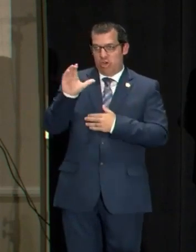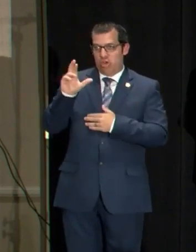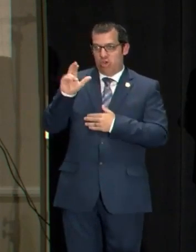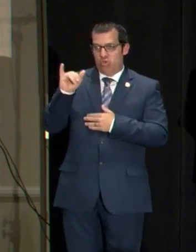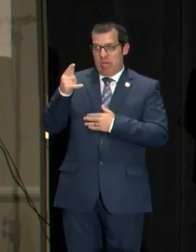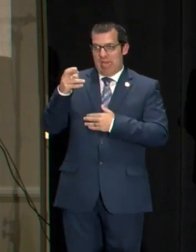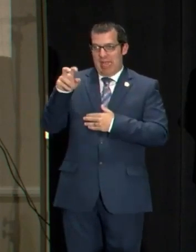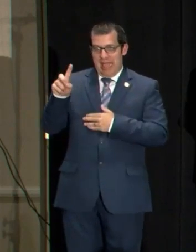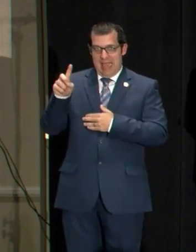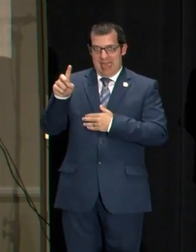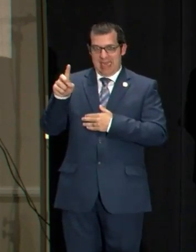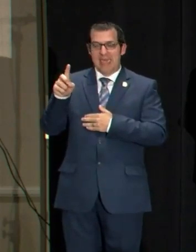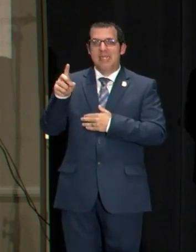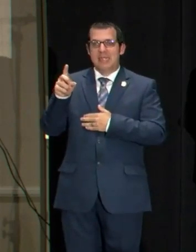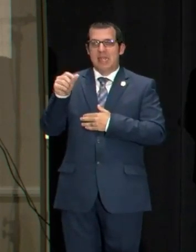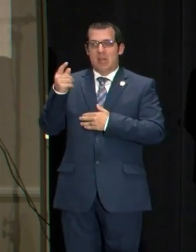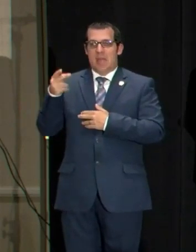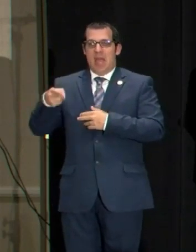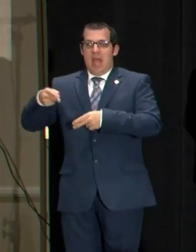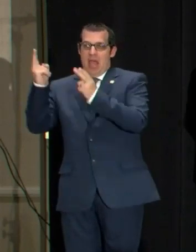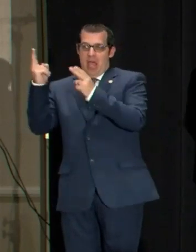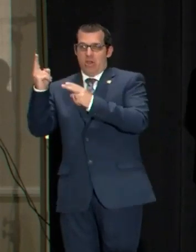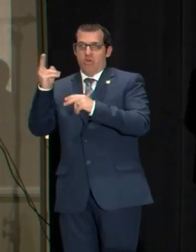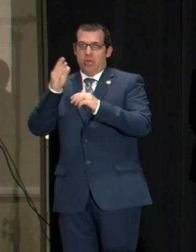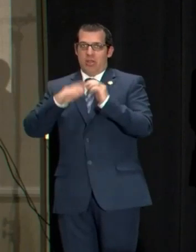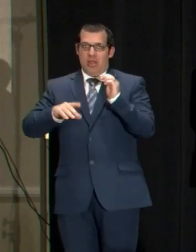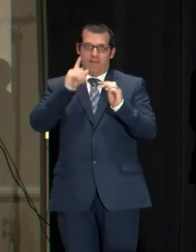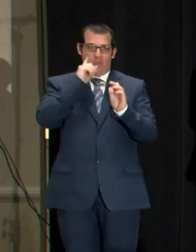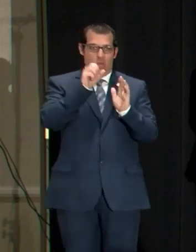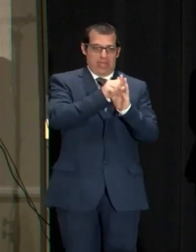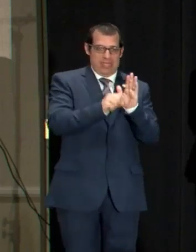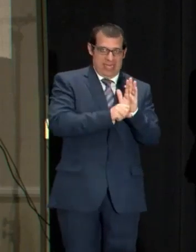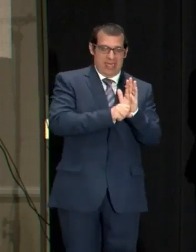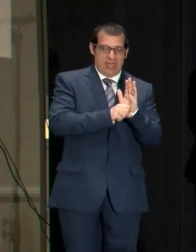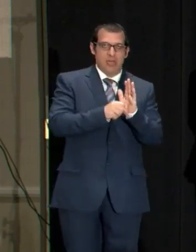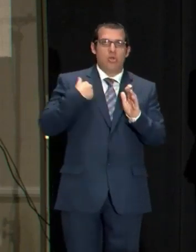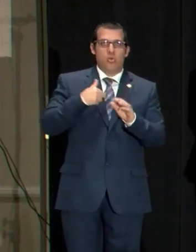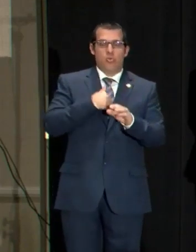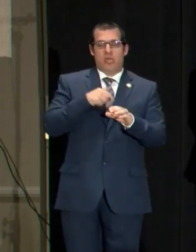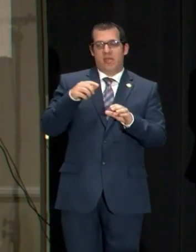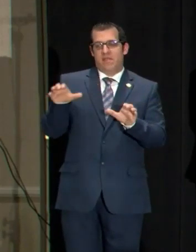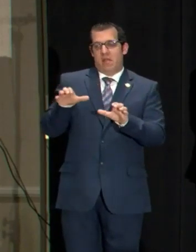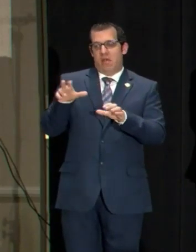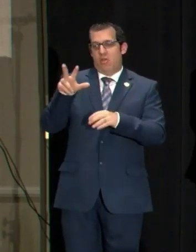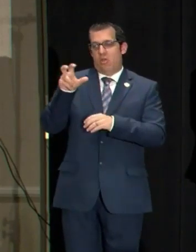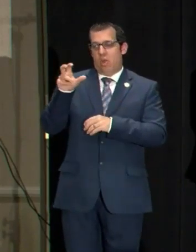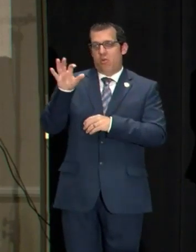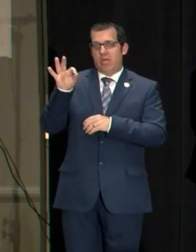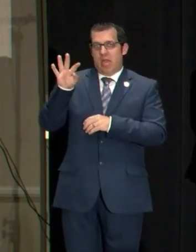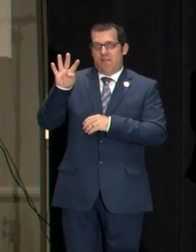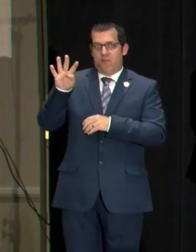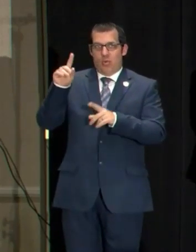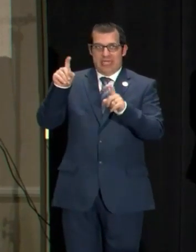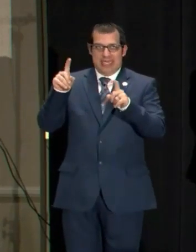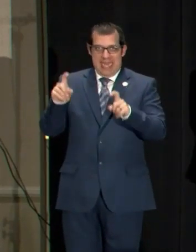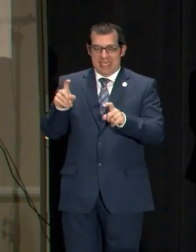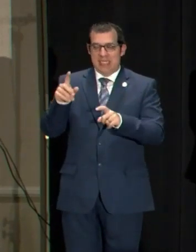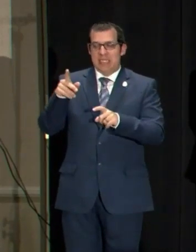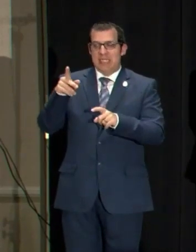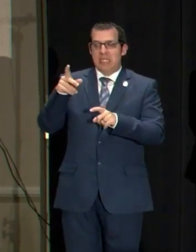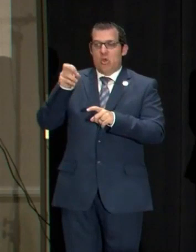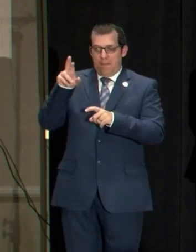been slightly higher than for the state as a whole. We've done 394 tests